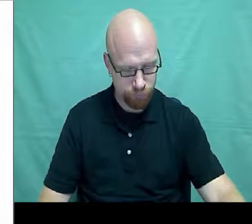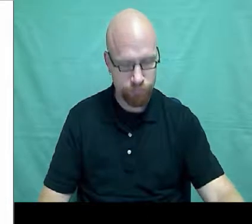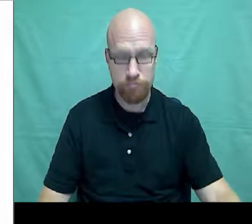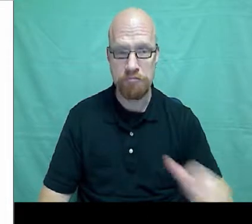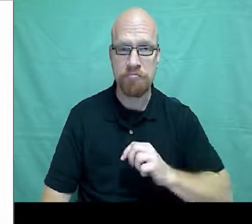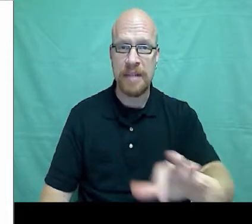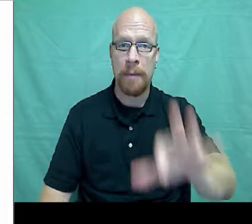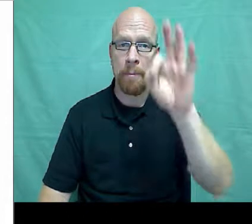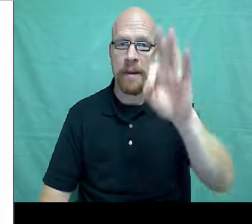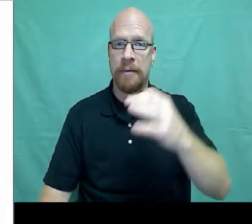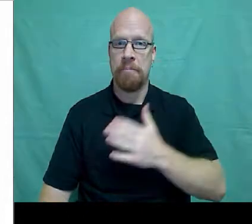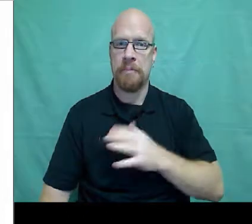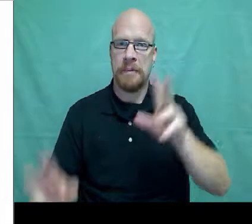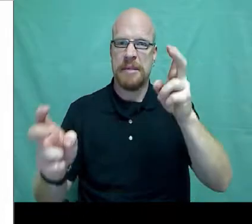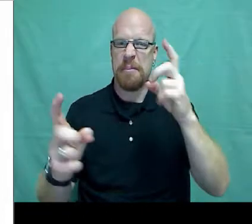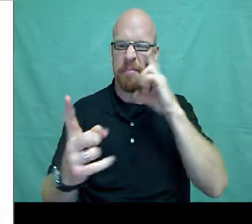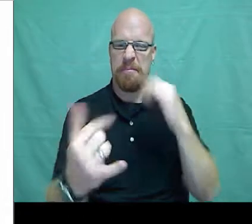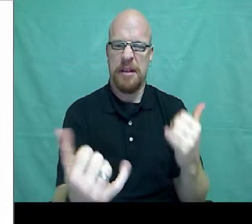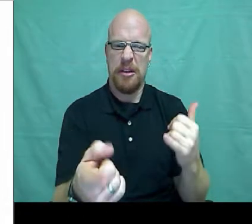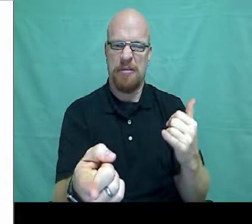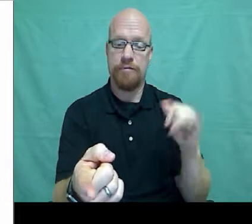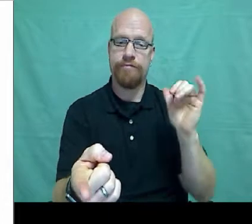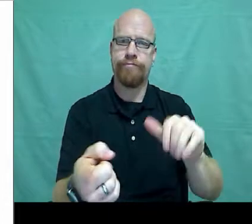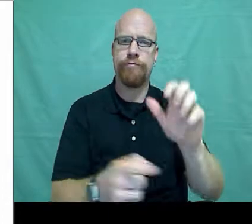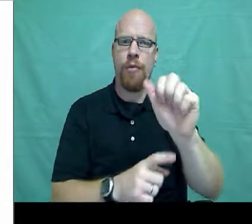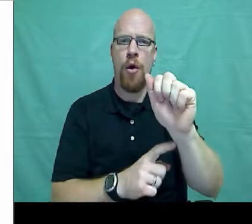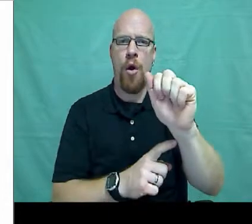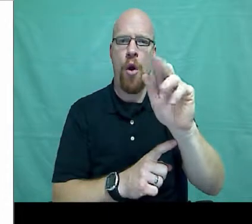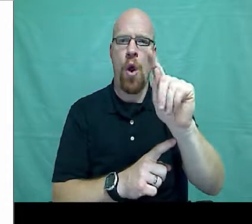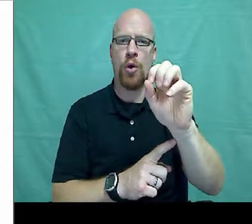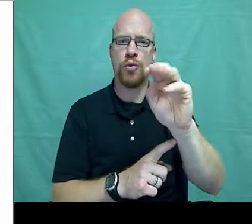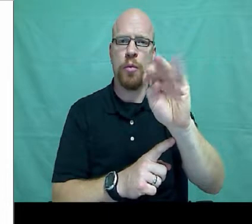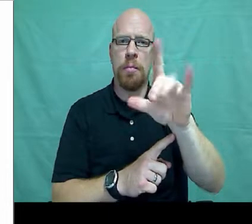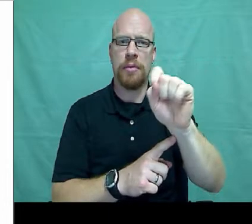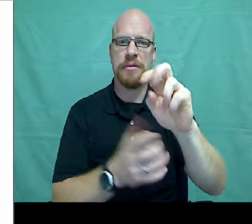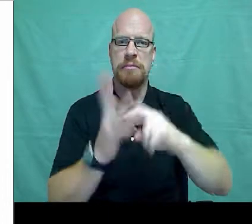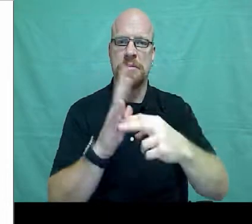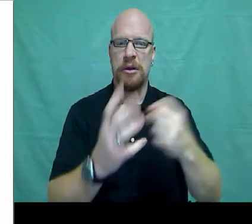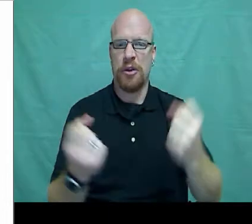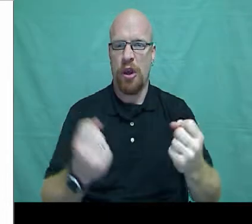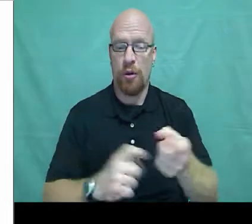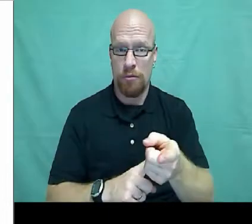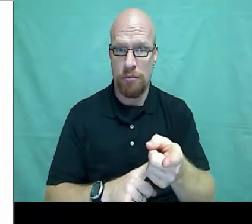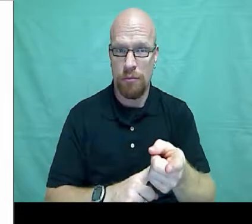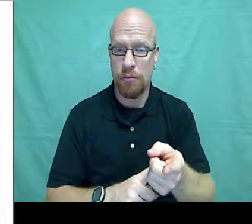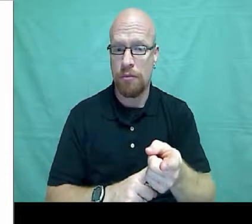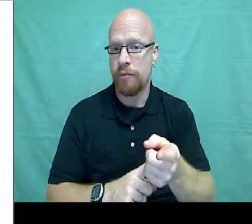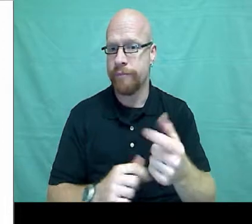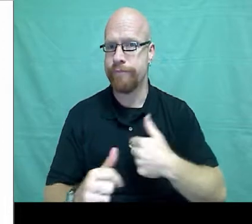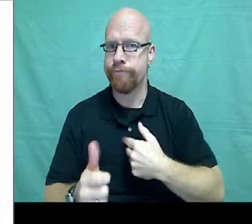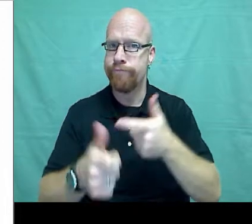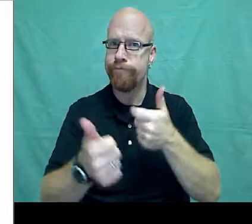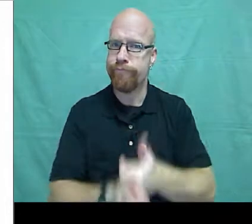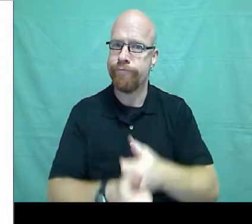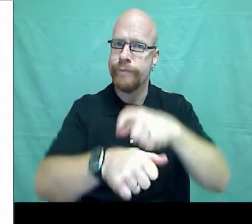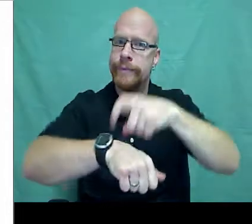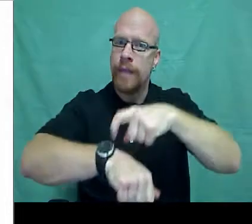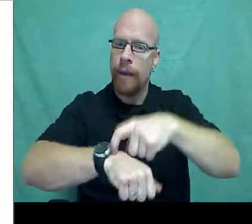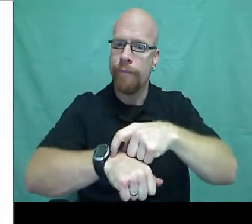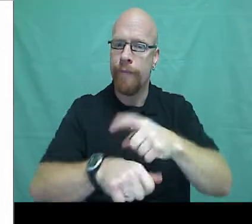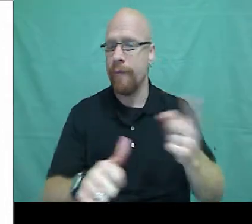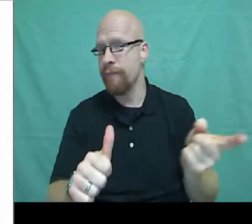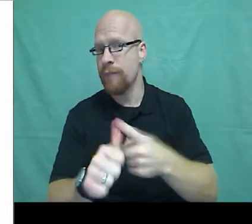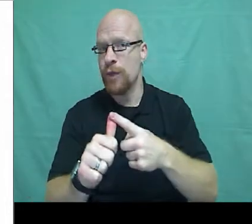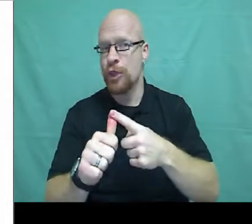we're organizing our information by time. The topic is automobiles, meaning cars. So I'm following the